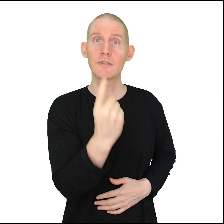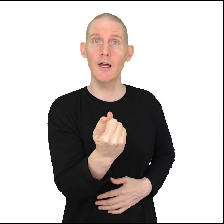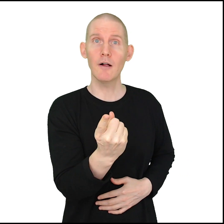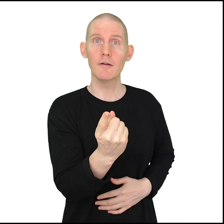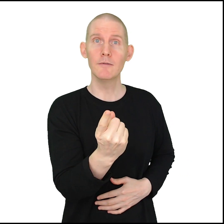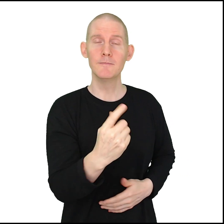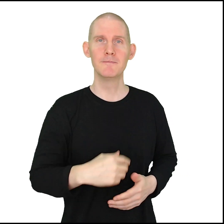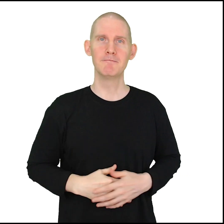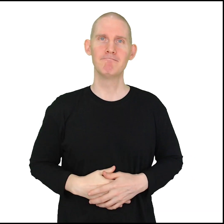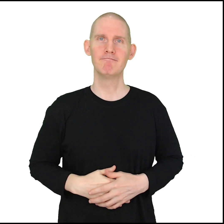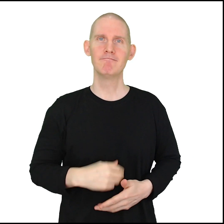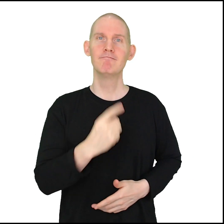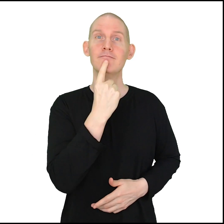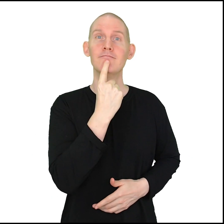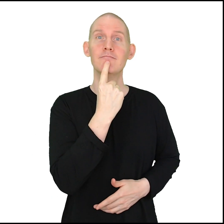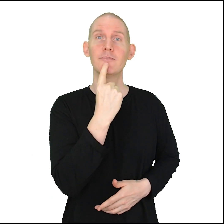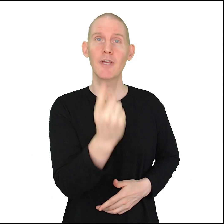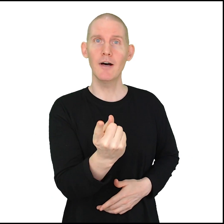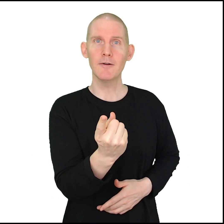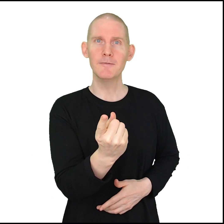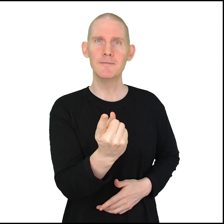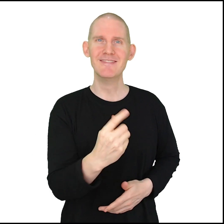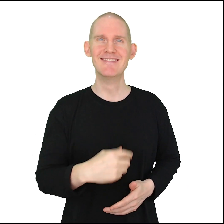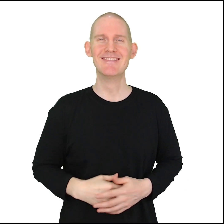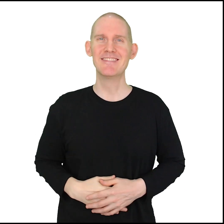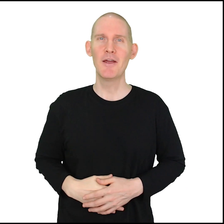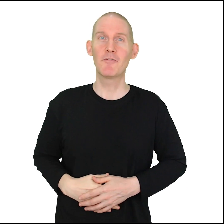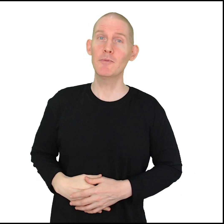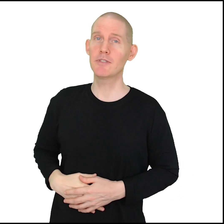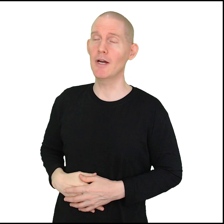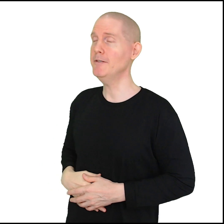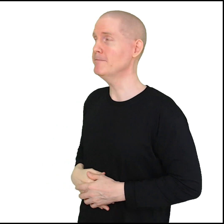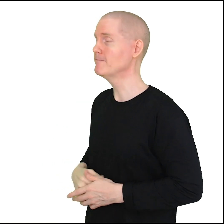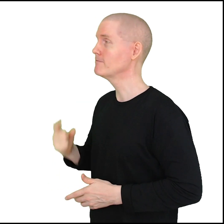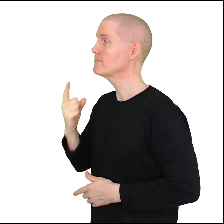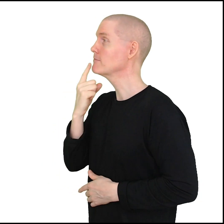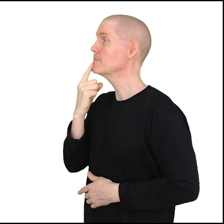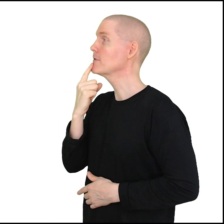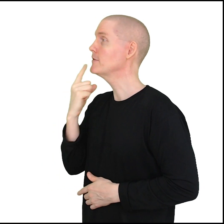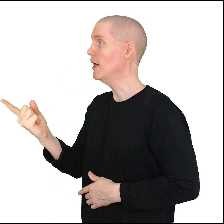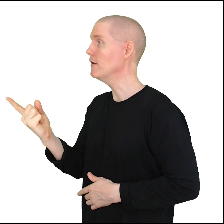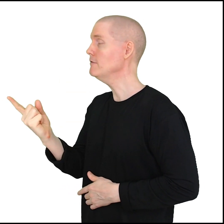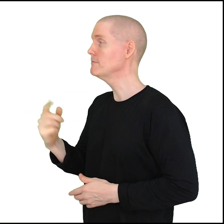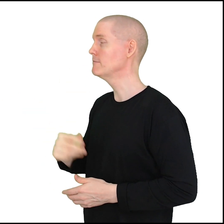Tell. Tell. From the side. Tell.